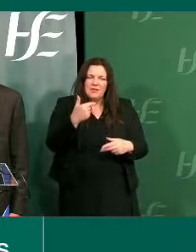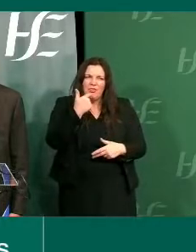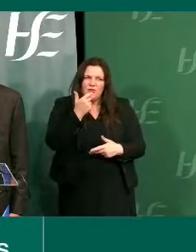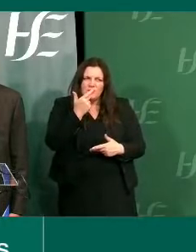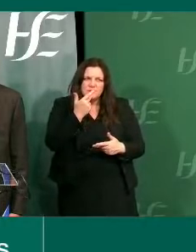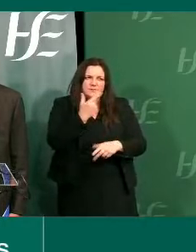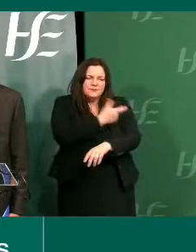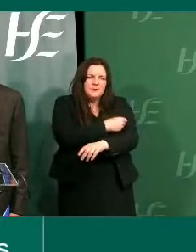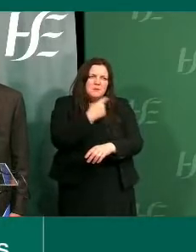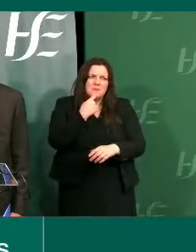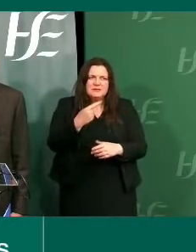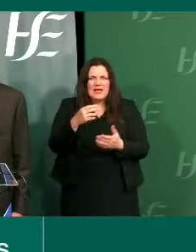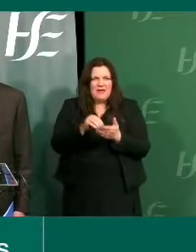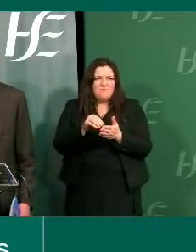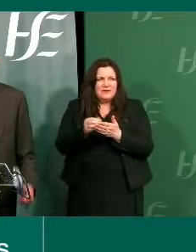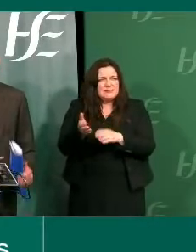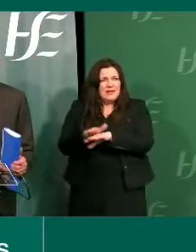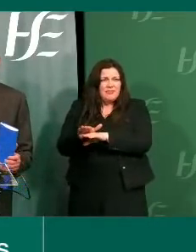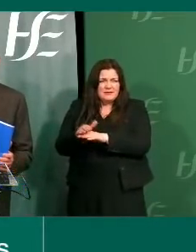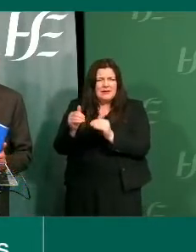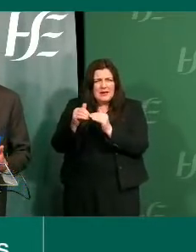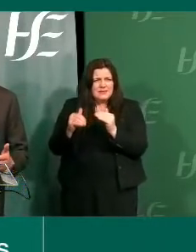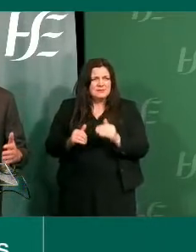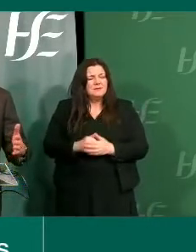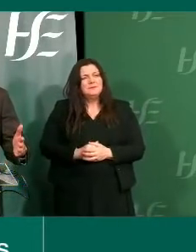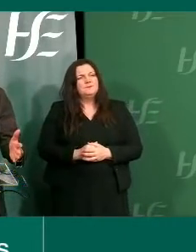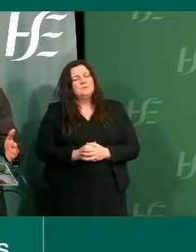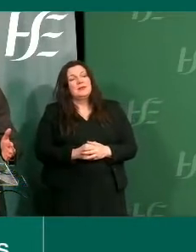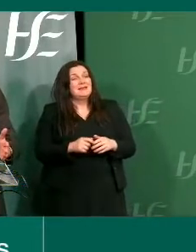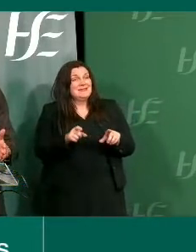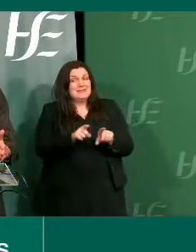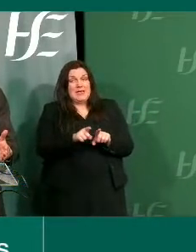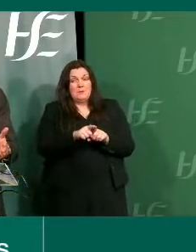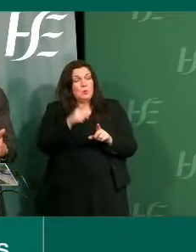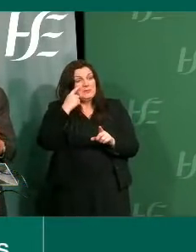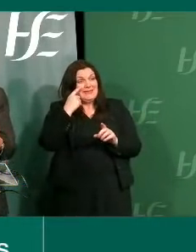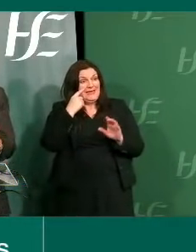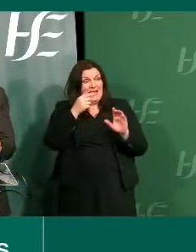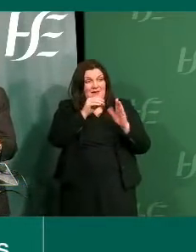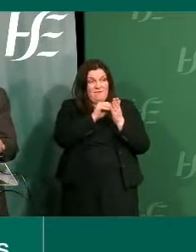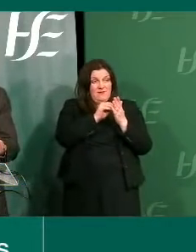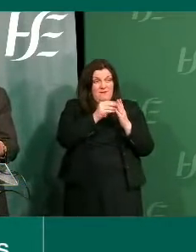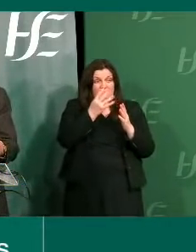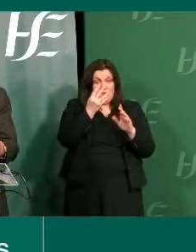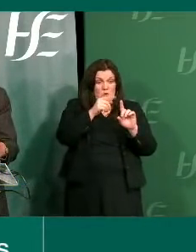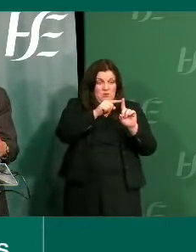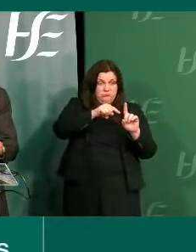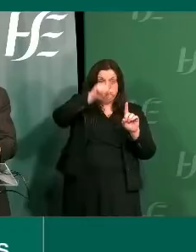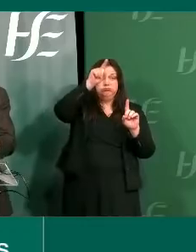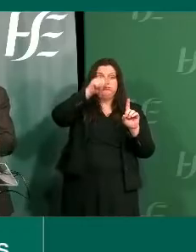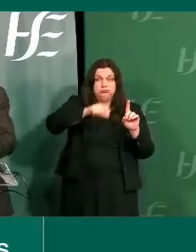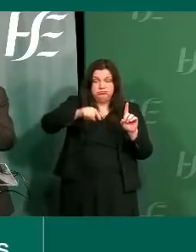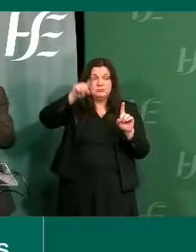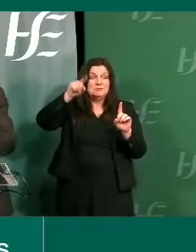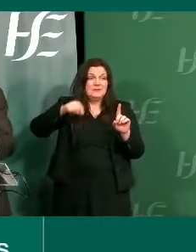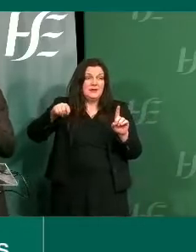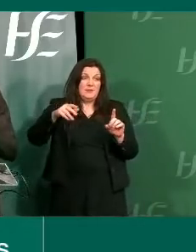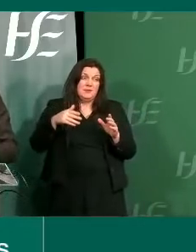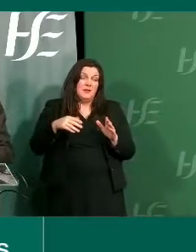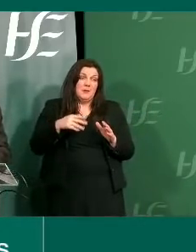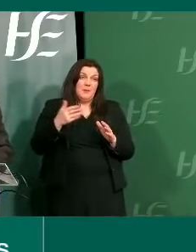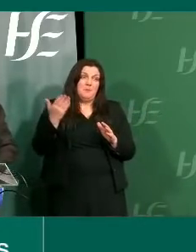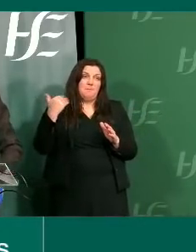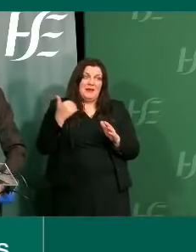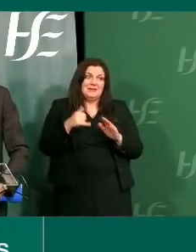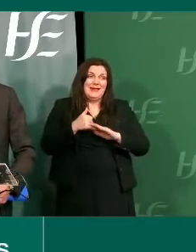substantial. And likewise in hospitalization, again, look at those 4 surges, with the second one being a small one, the biggest to date being in